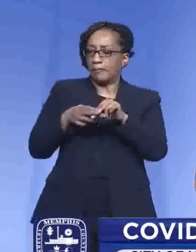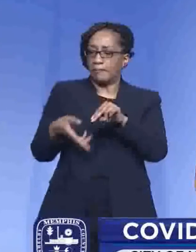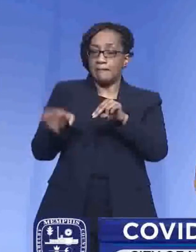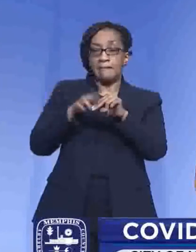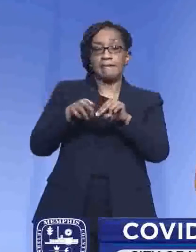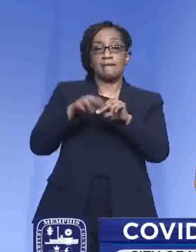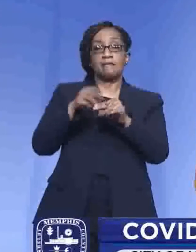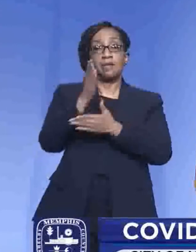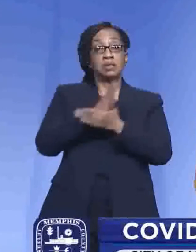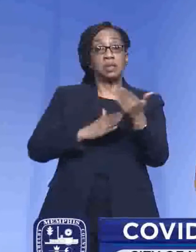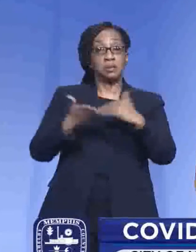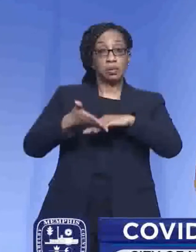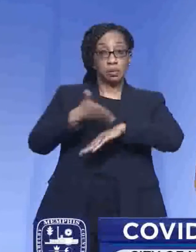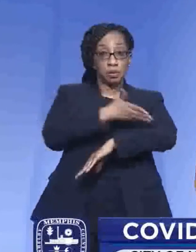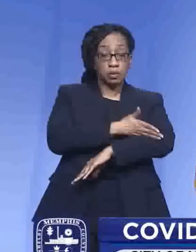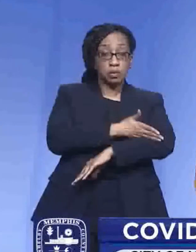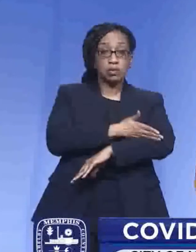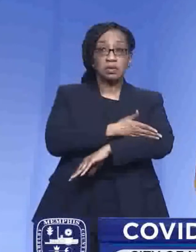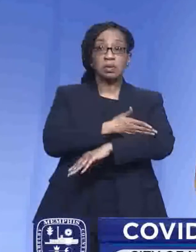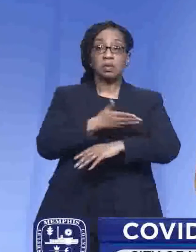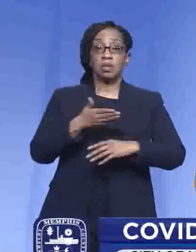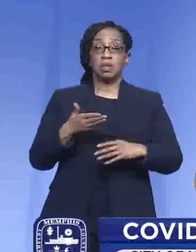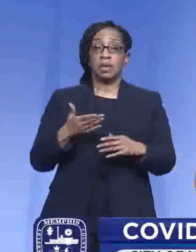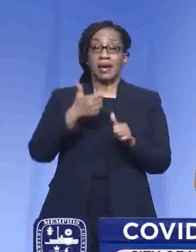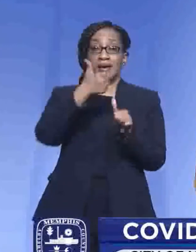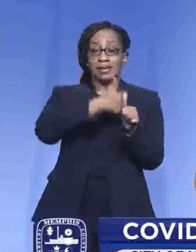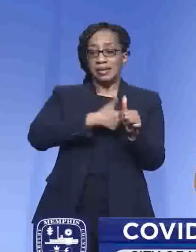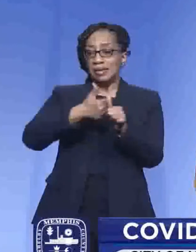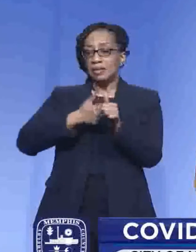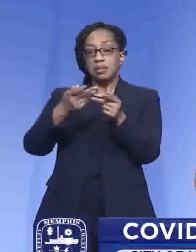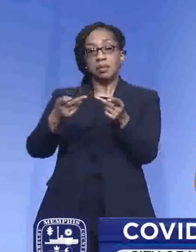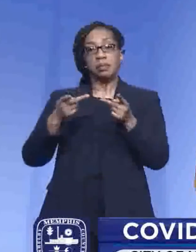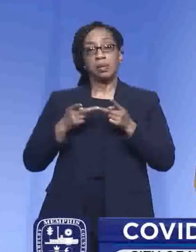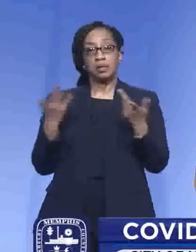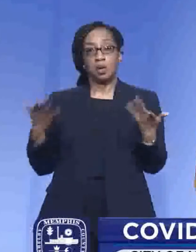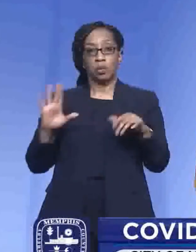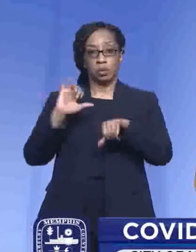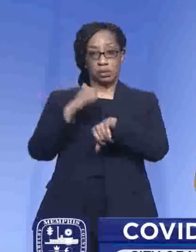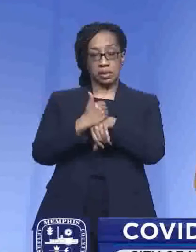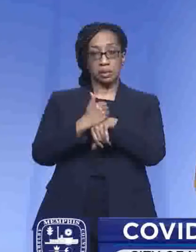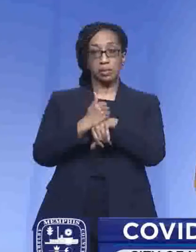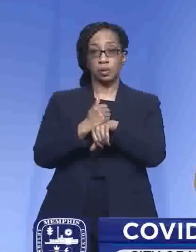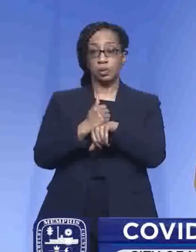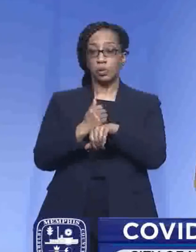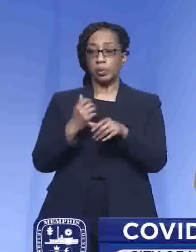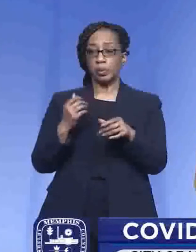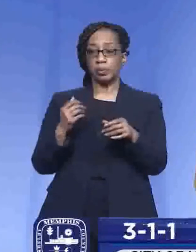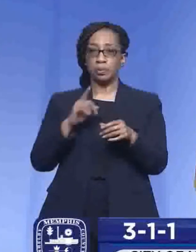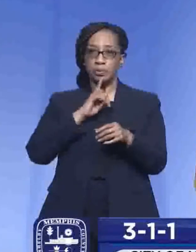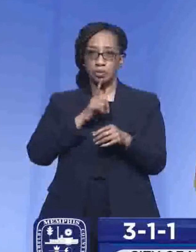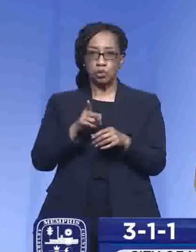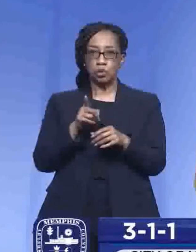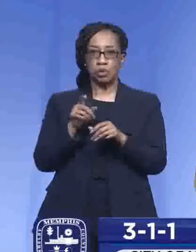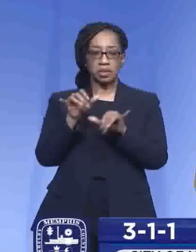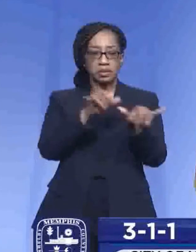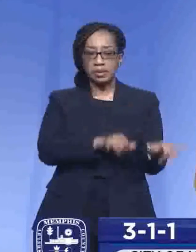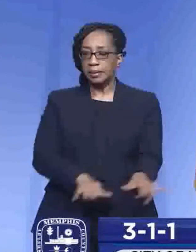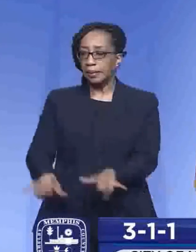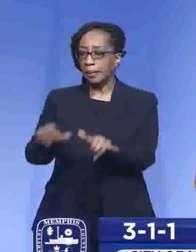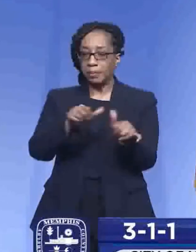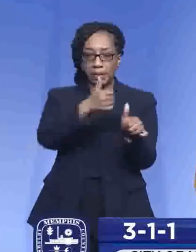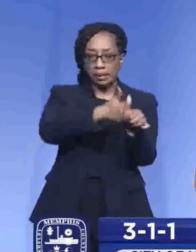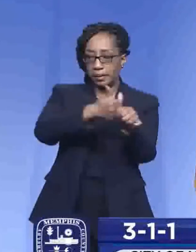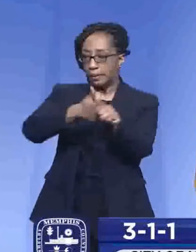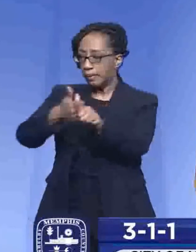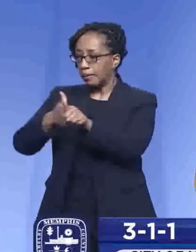the improvements have been underway at each of the sites already, and we're just trying to make sure there's standardization. The 2 biggest things, and